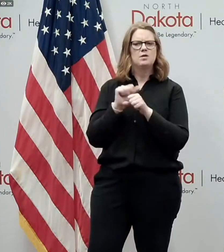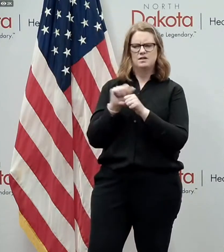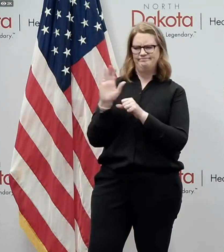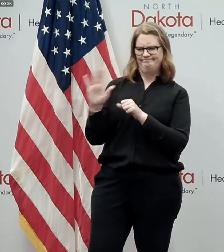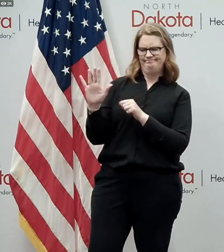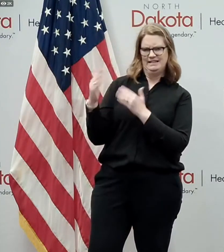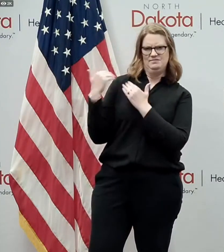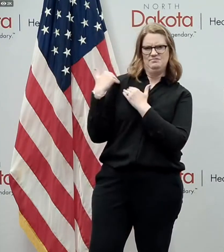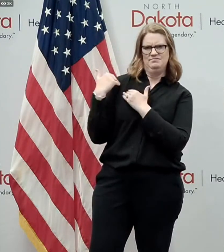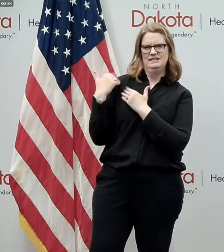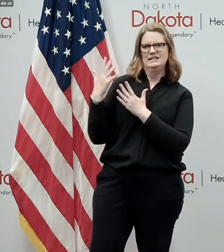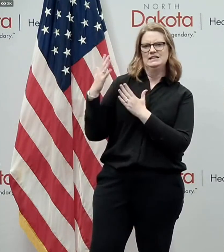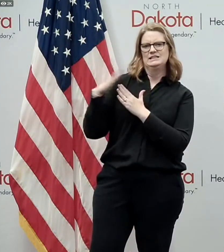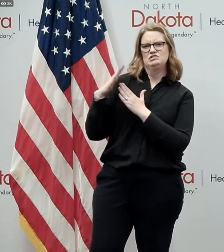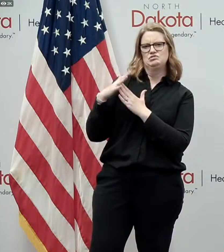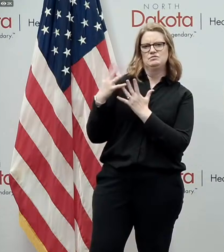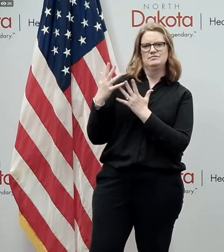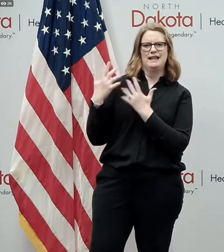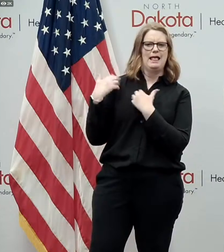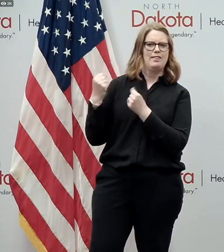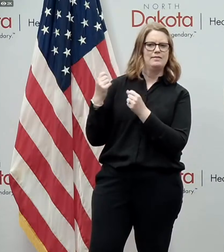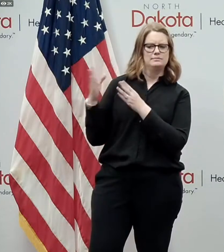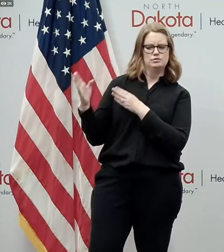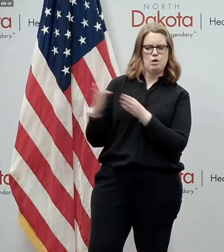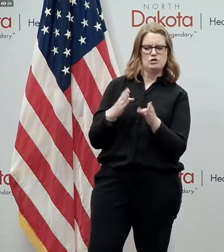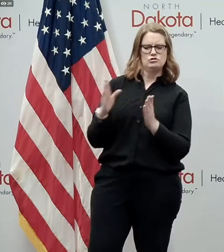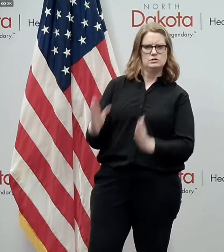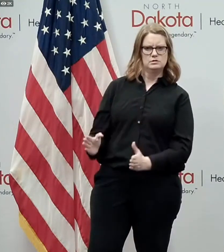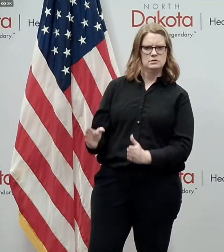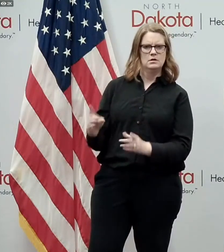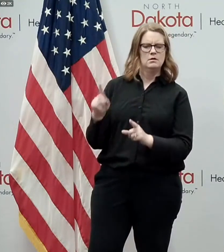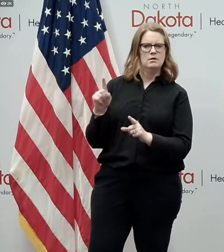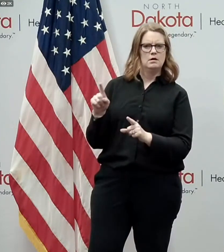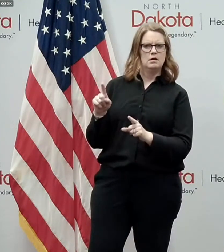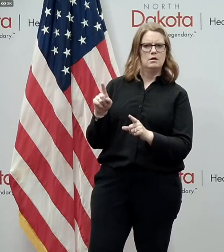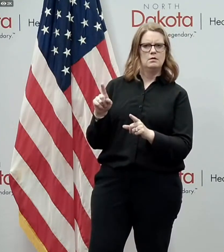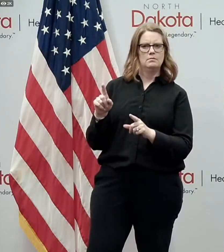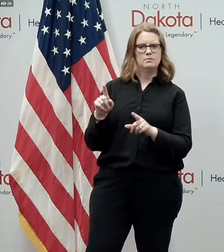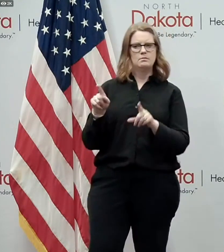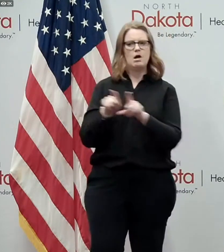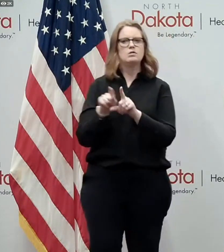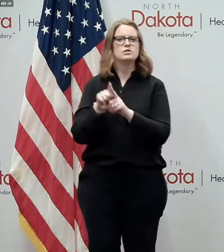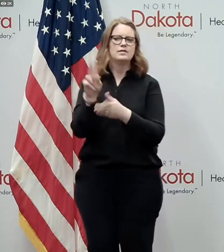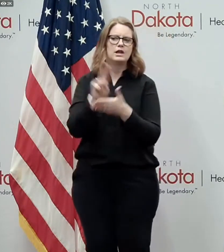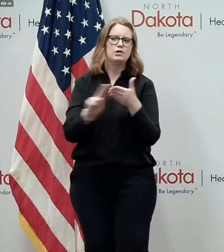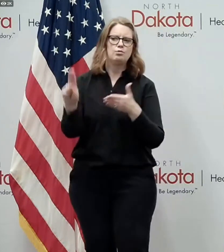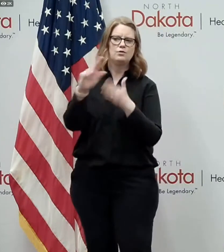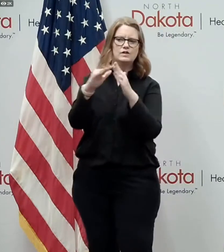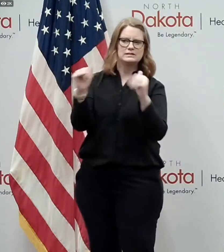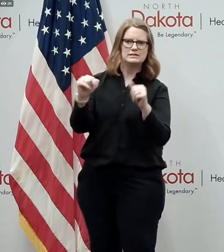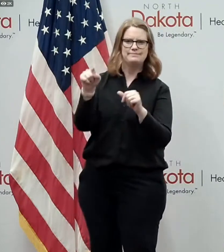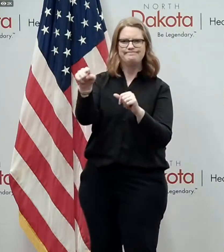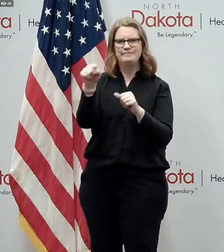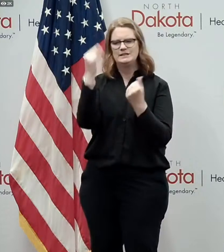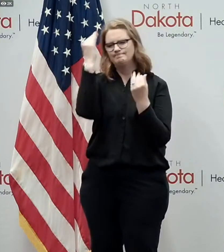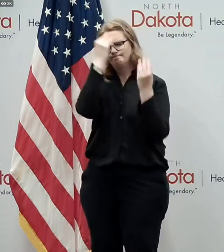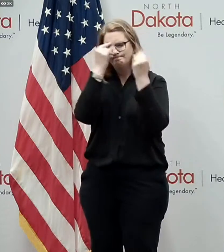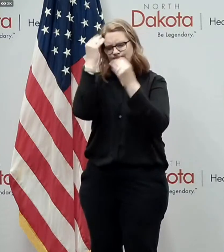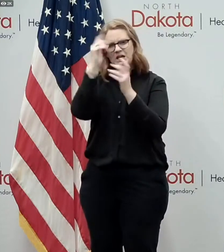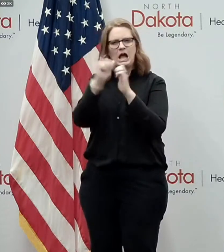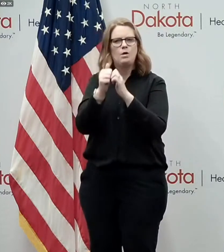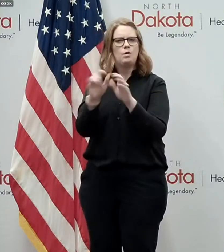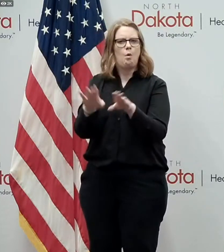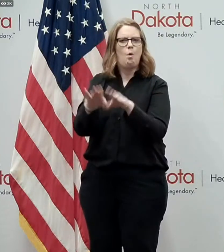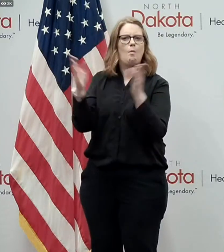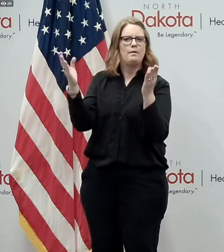as the chief health strategist, but he's also in his role on the university system working on how to reopen